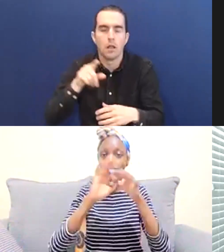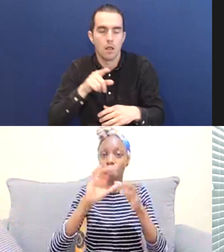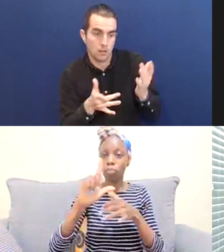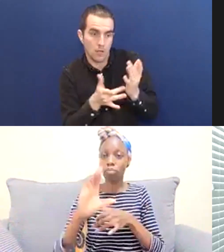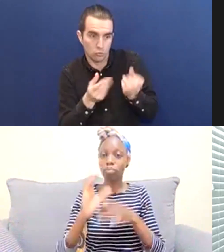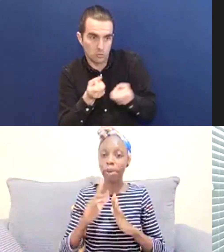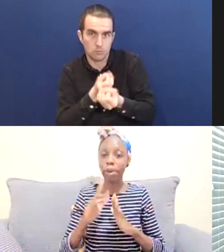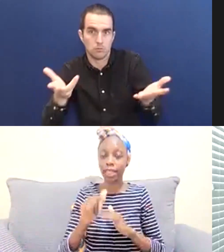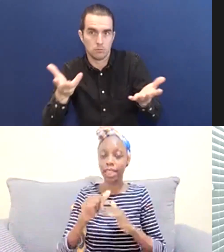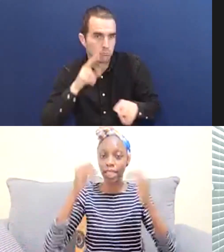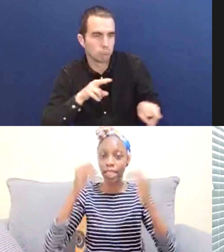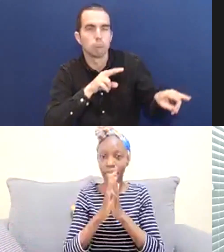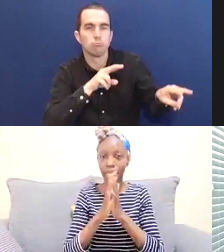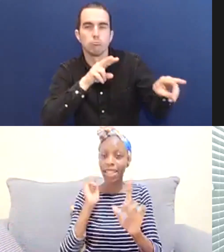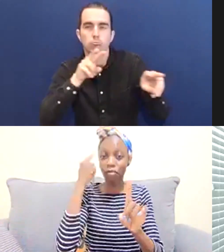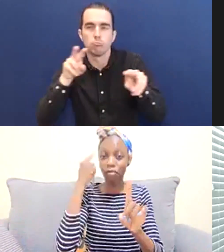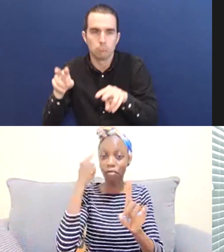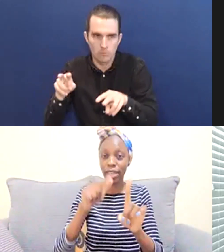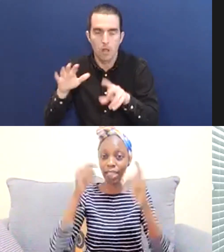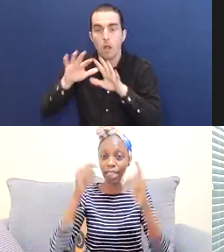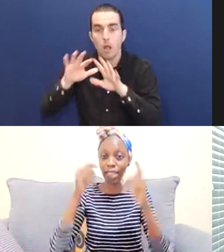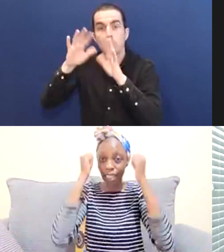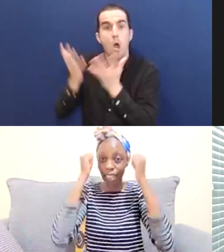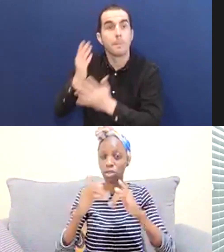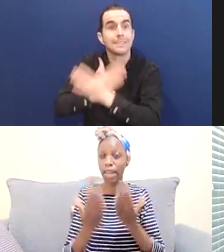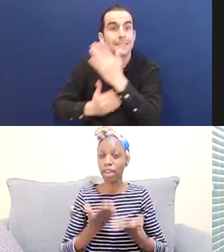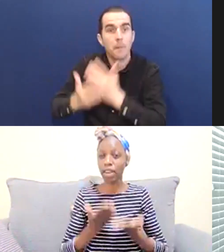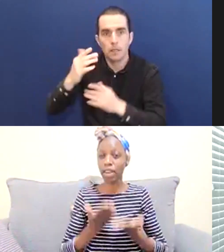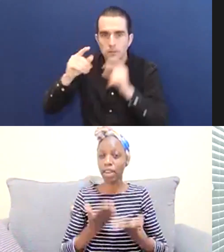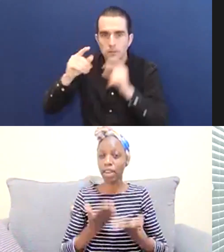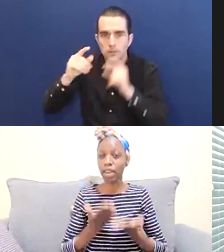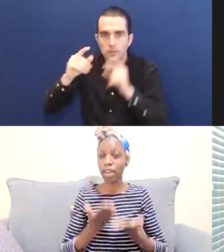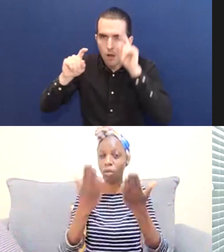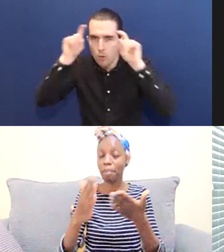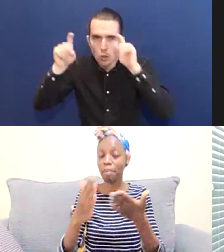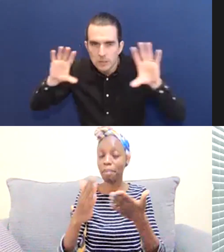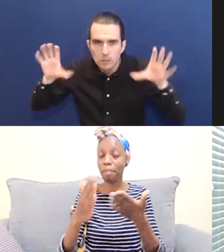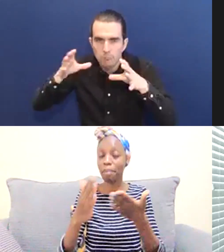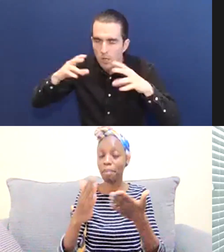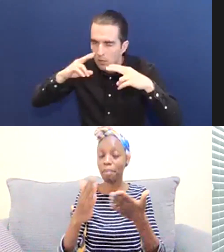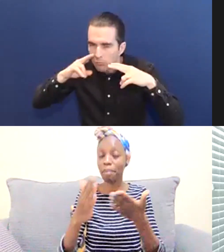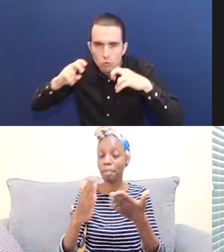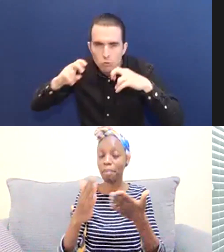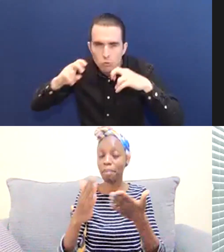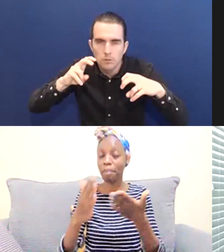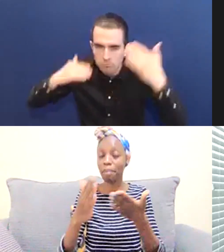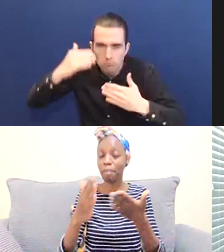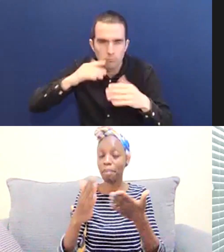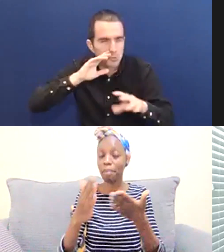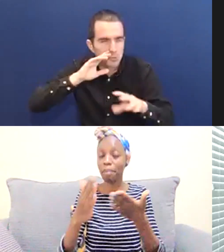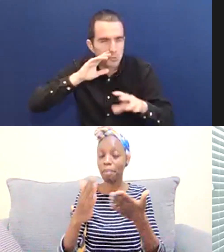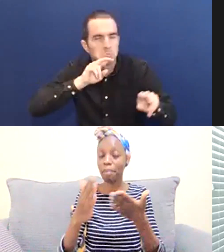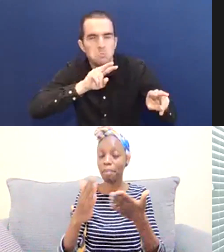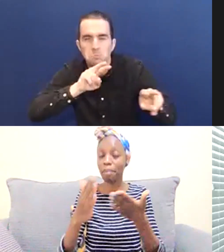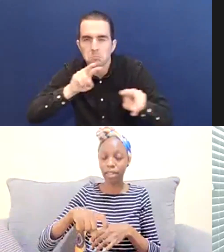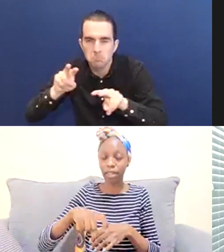study. Now, the aim of this study is to try and offer some recommendations to strengthen both the supply and